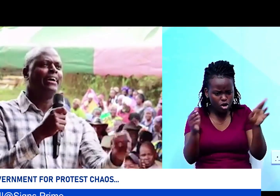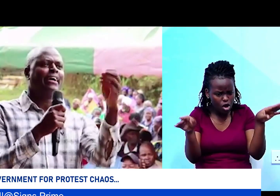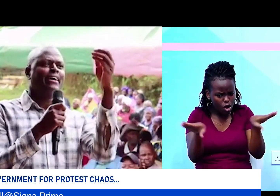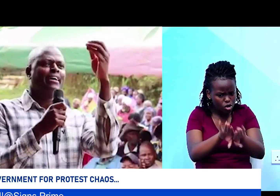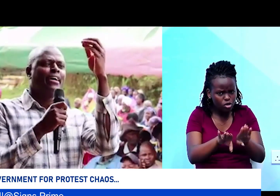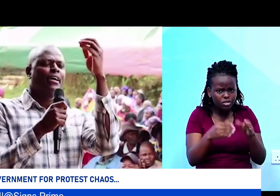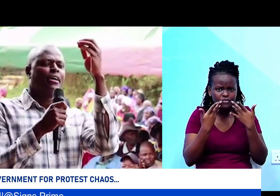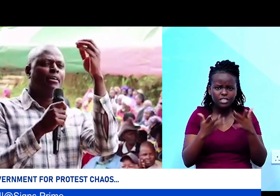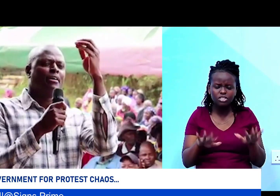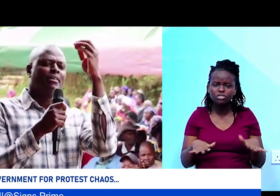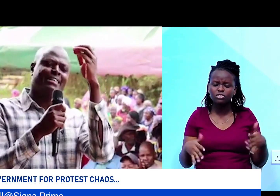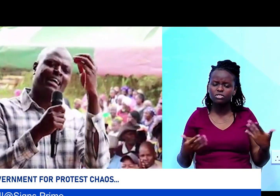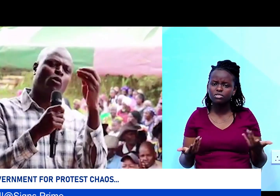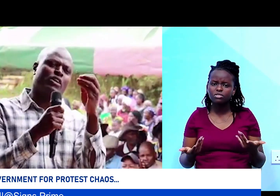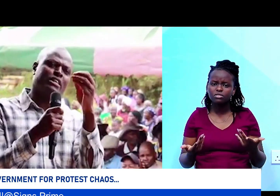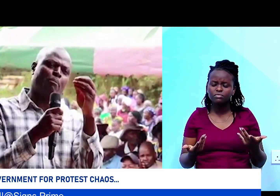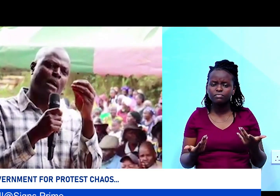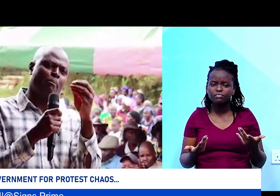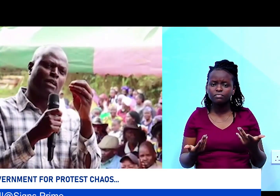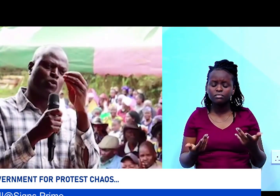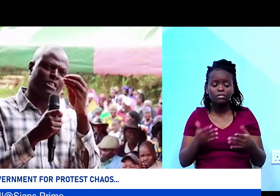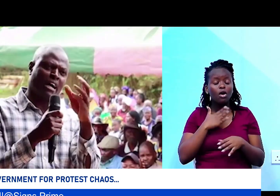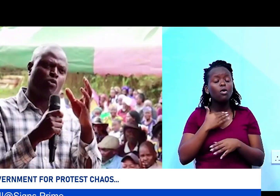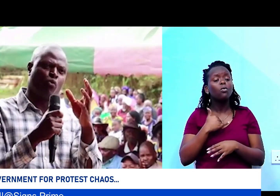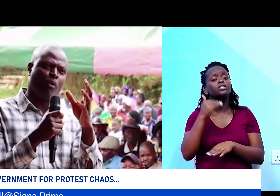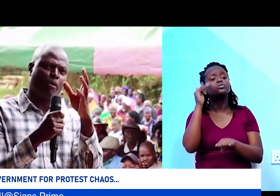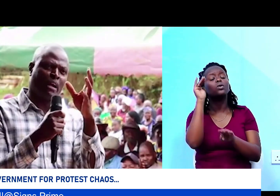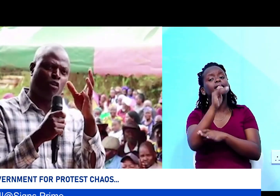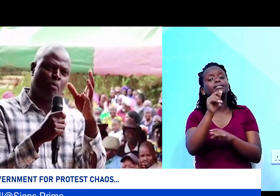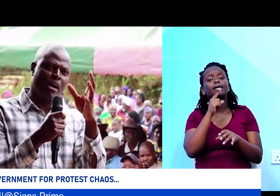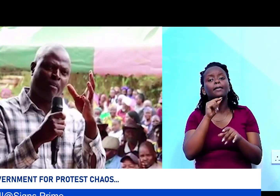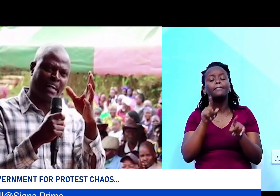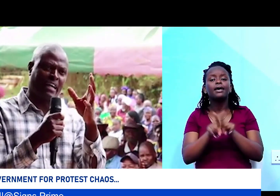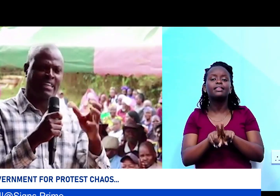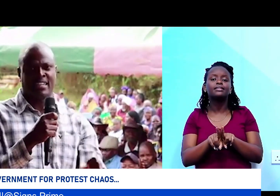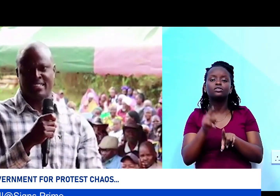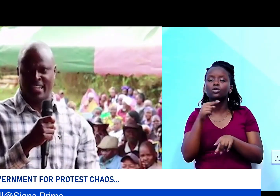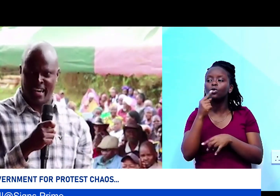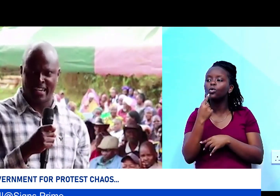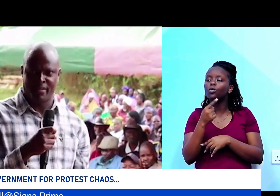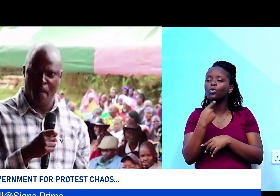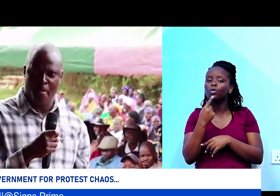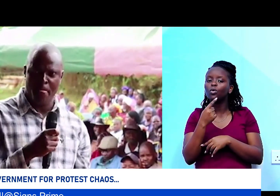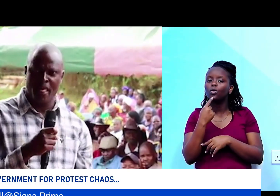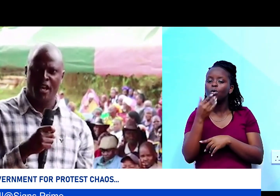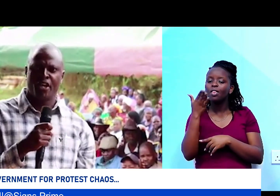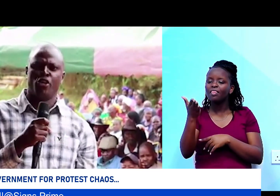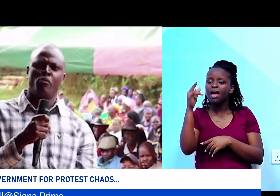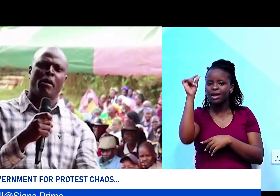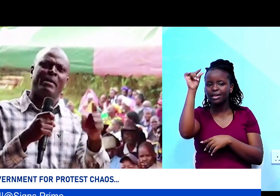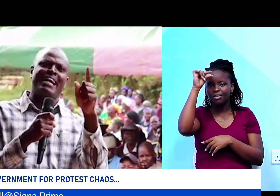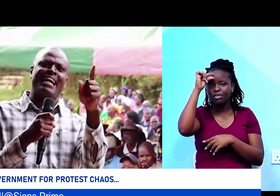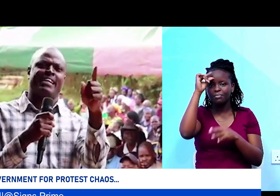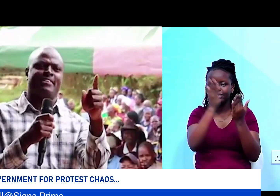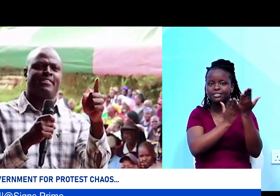And nataka kuuliza pia madugu zangu wale wanahudumia Wakenya katika serikali. You may be learned,